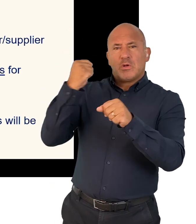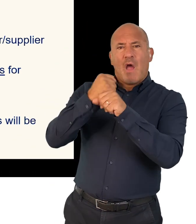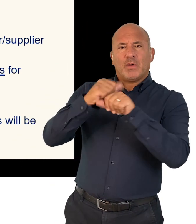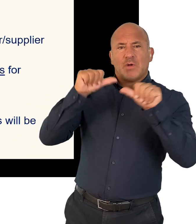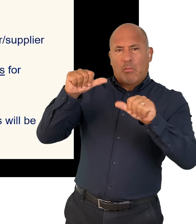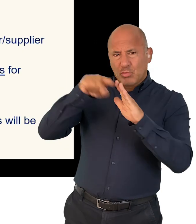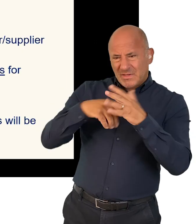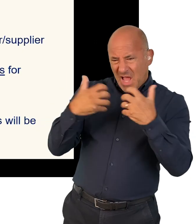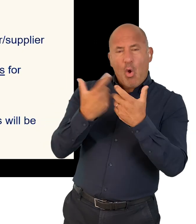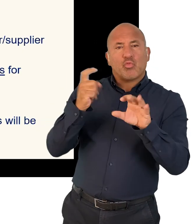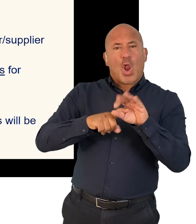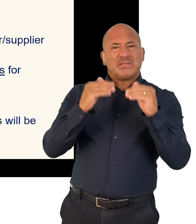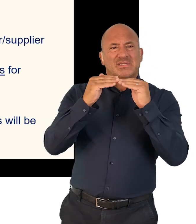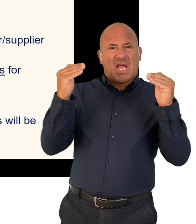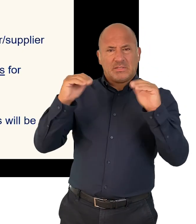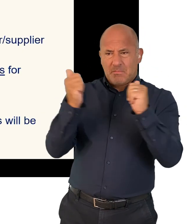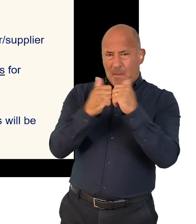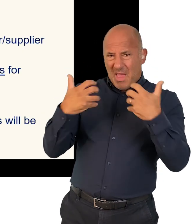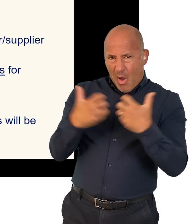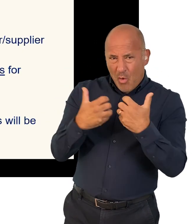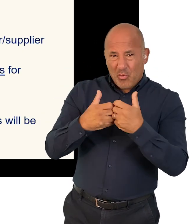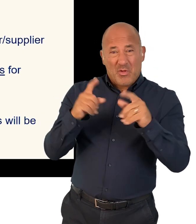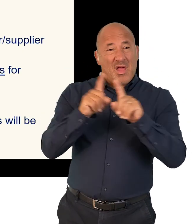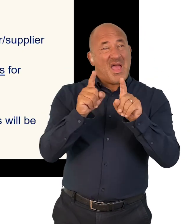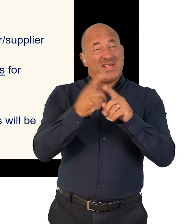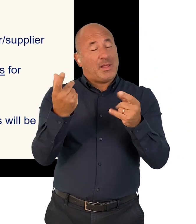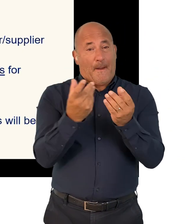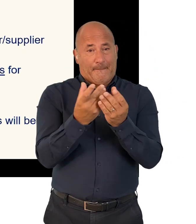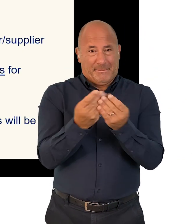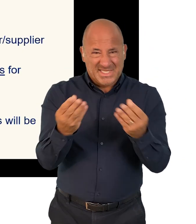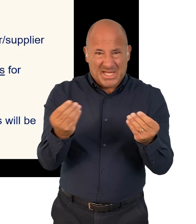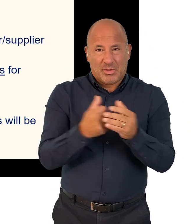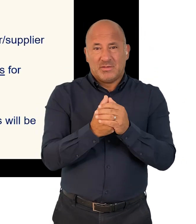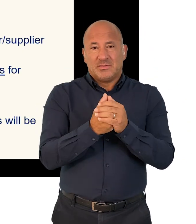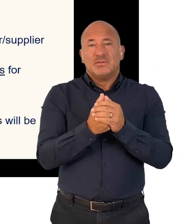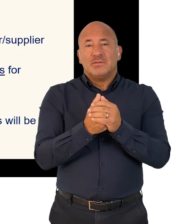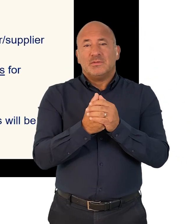legal requirements, statutory approvals or quality standards, such as, but not